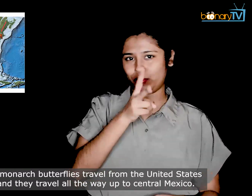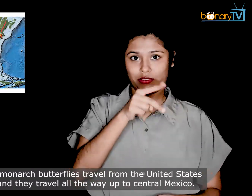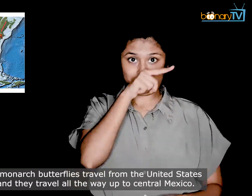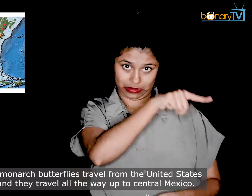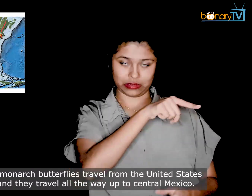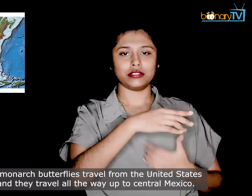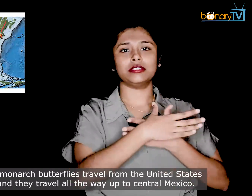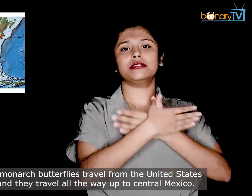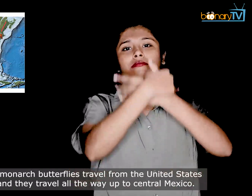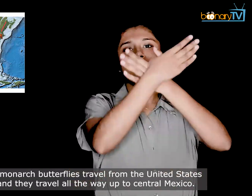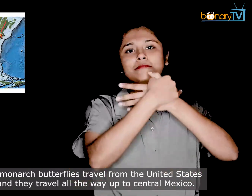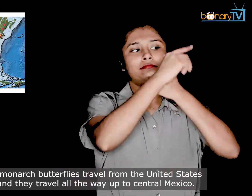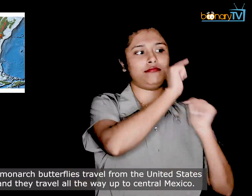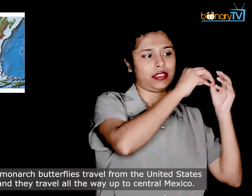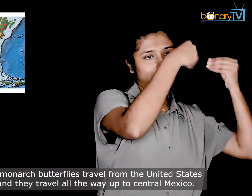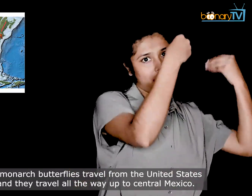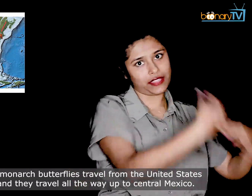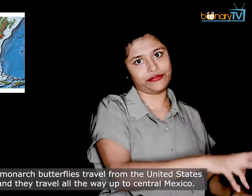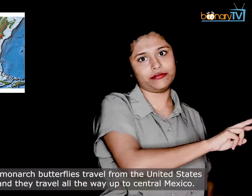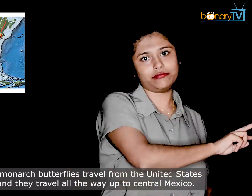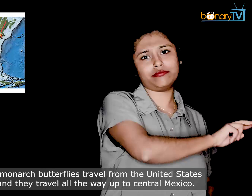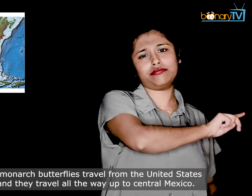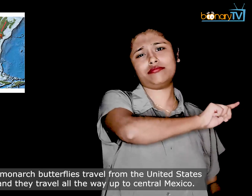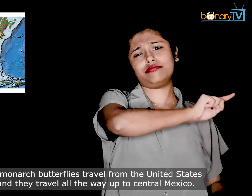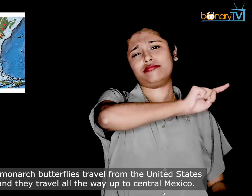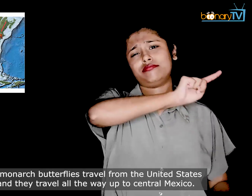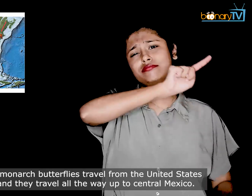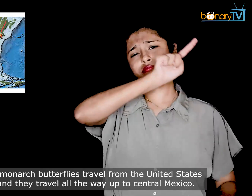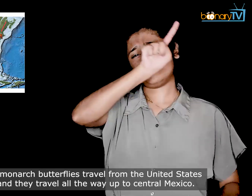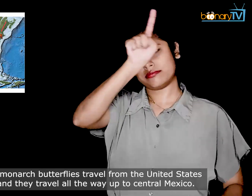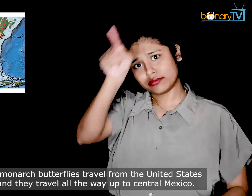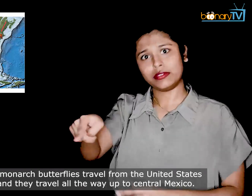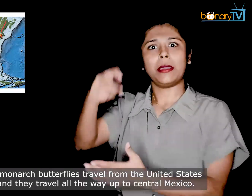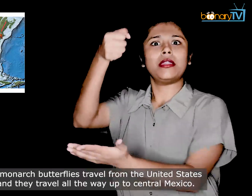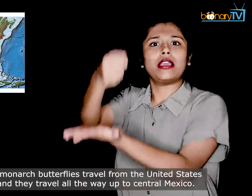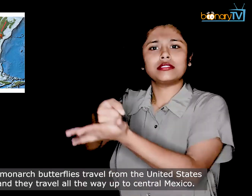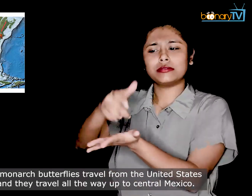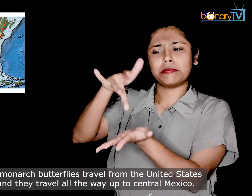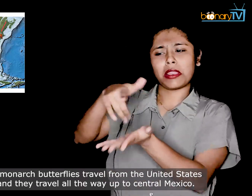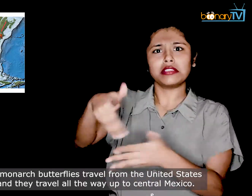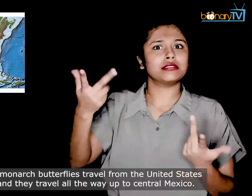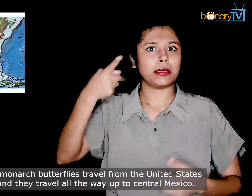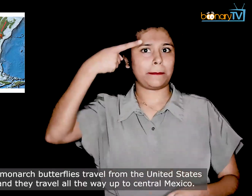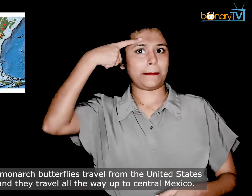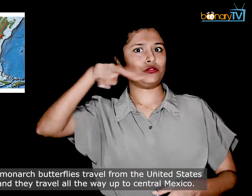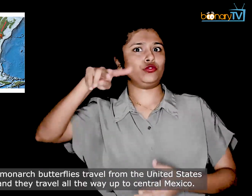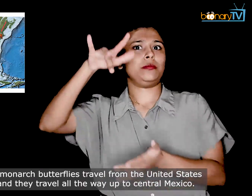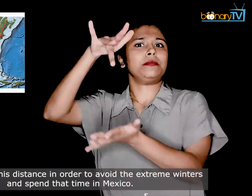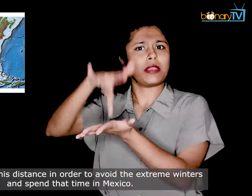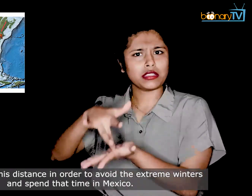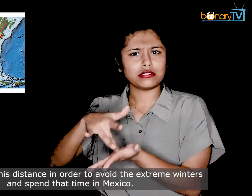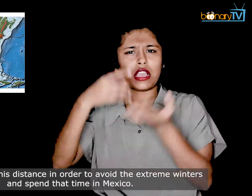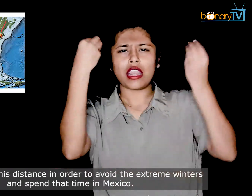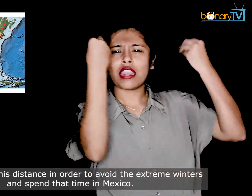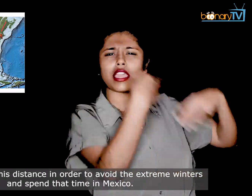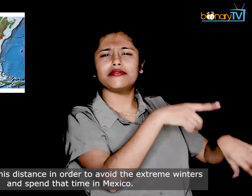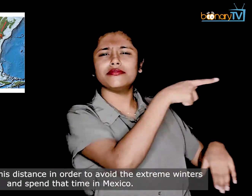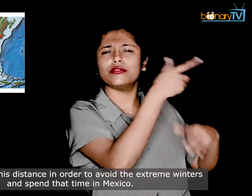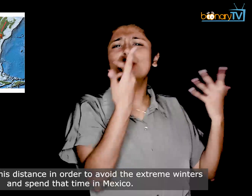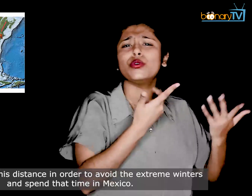travel all the way up to central Mexico. They migrate this distance in